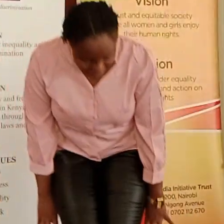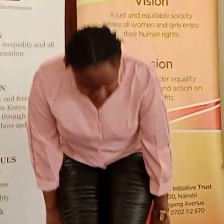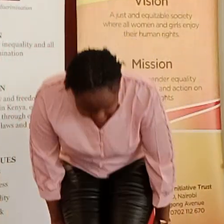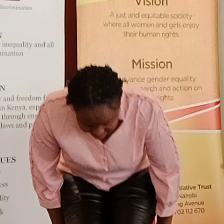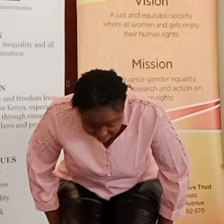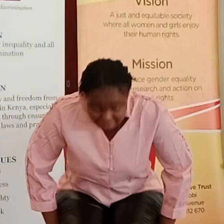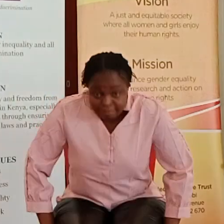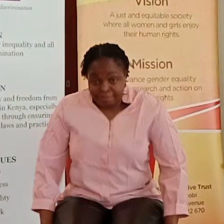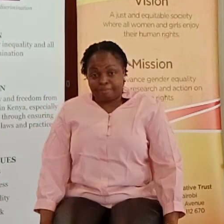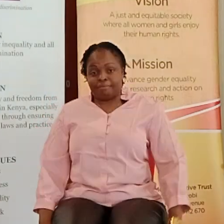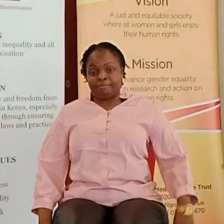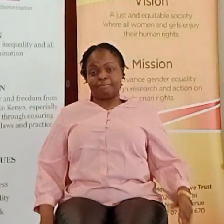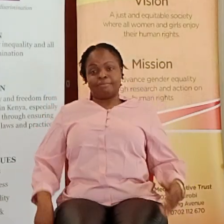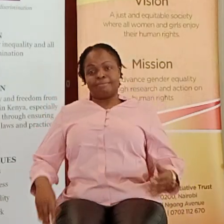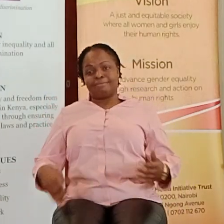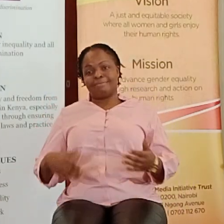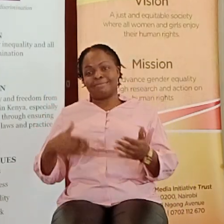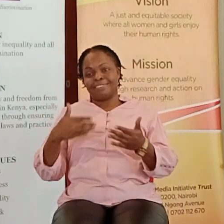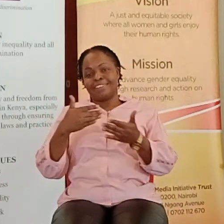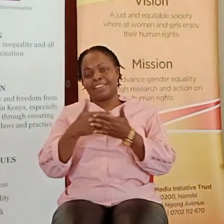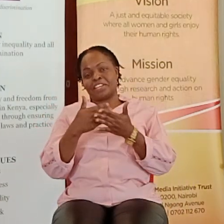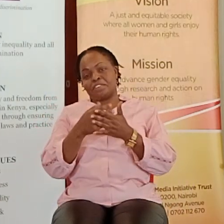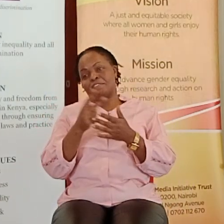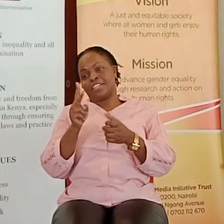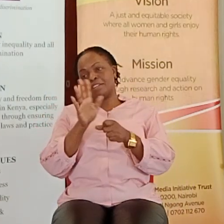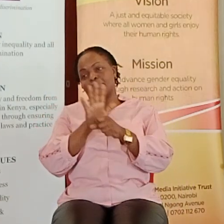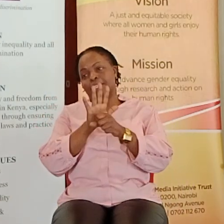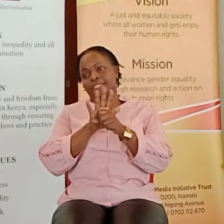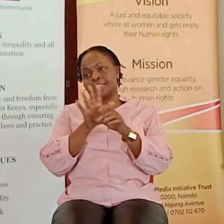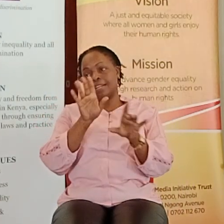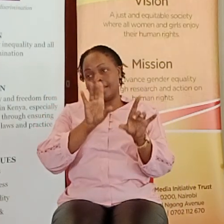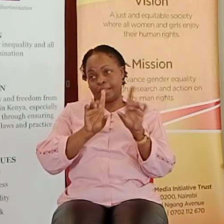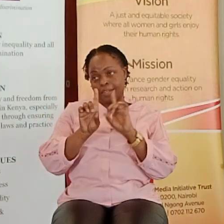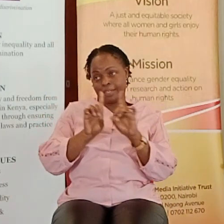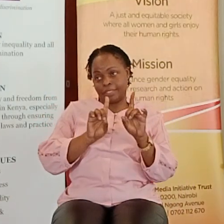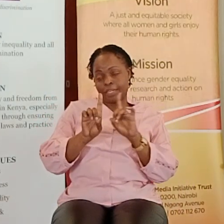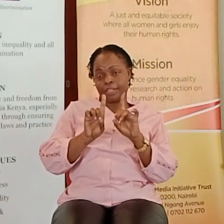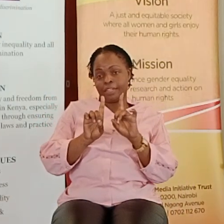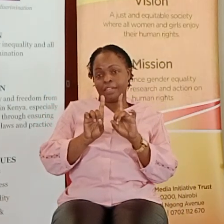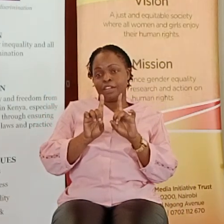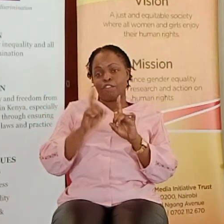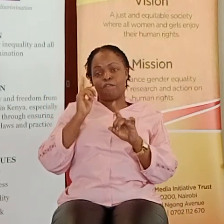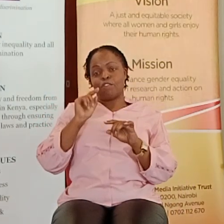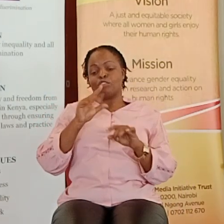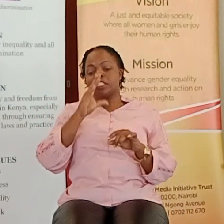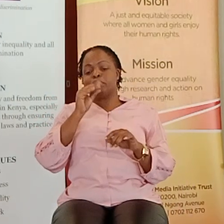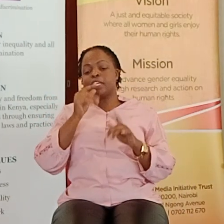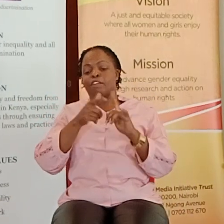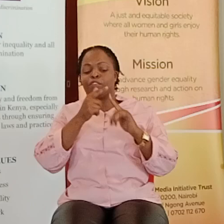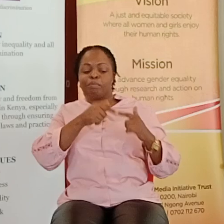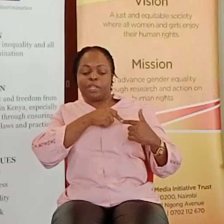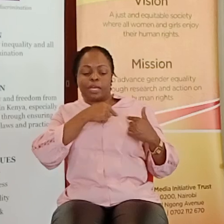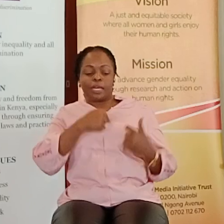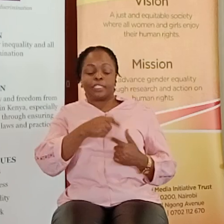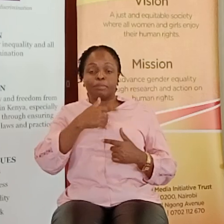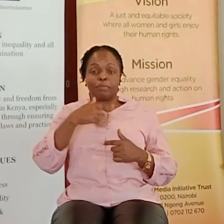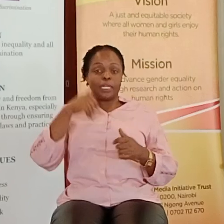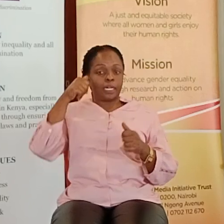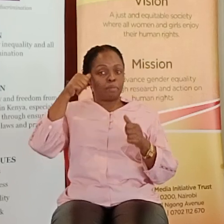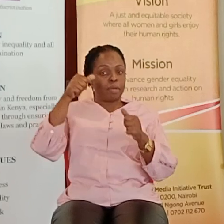Thank you so much, Director Jacqueline Ekesa, for speaking from the heart. And you remember during last census,